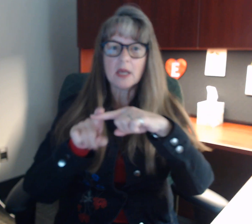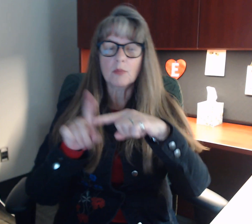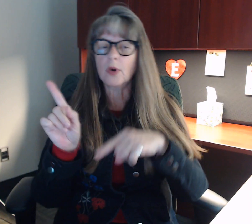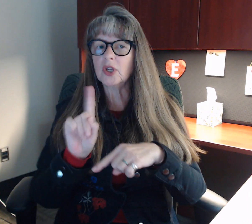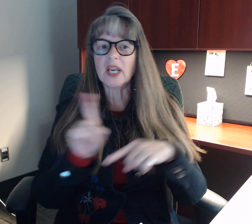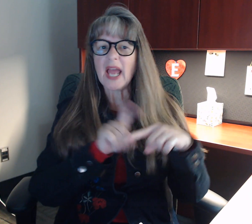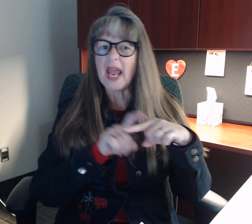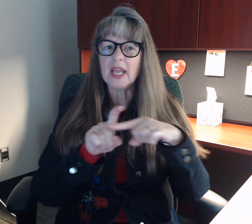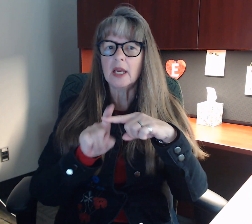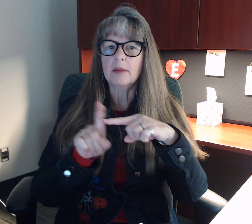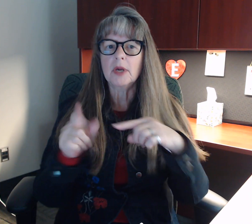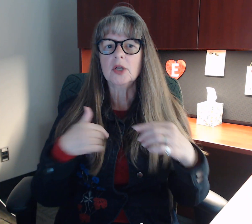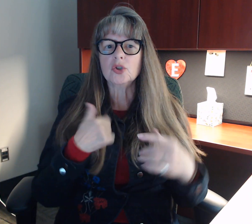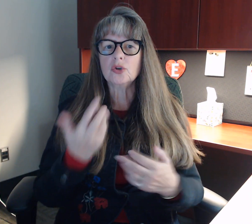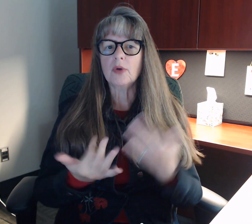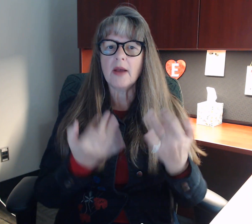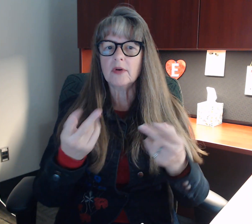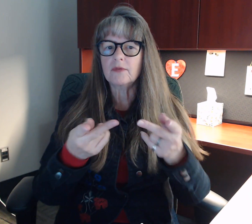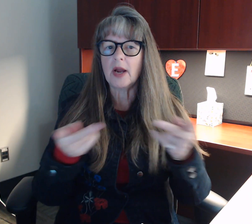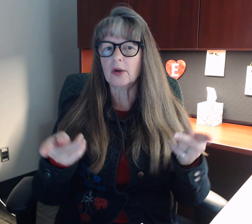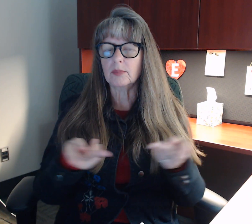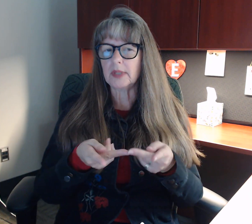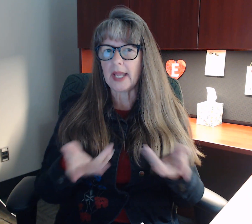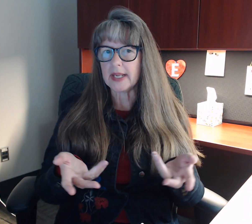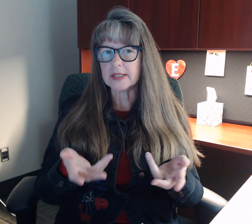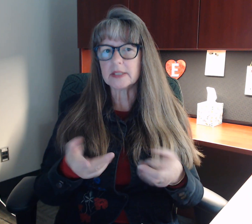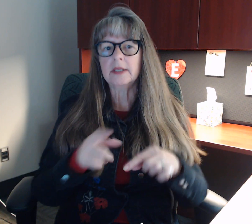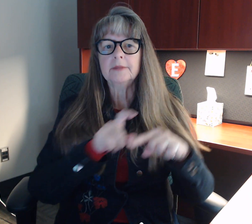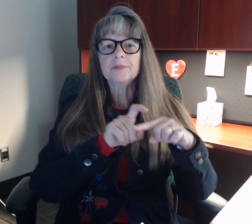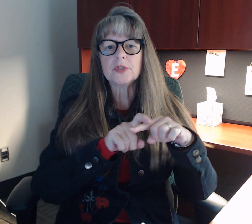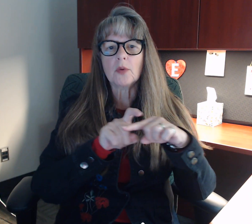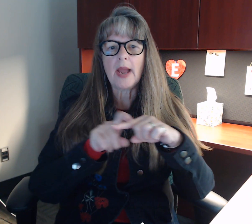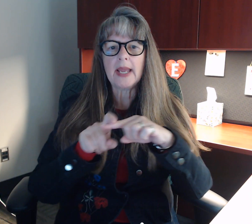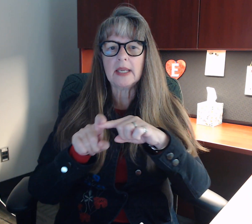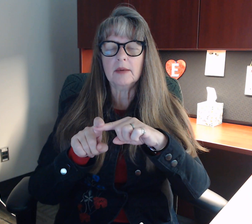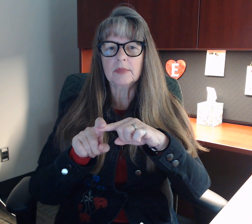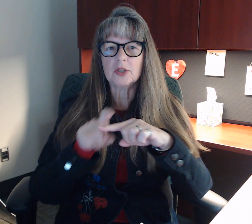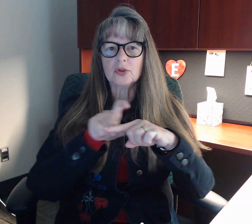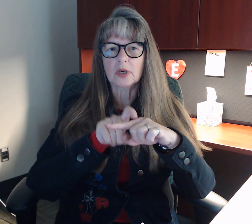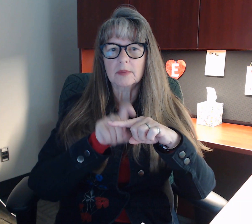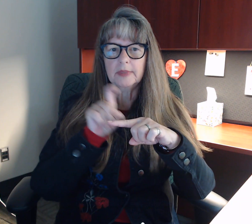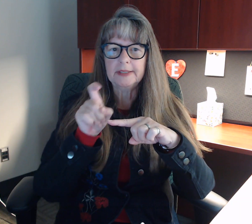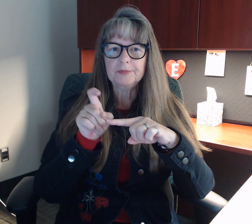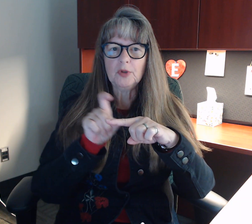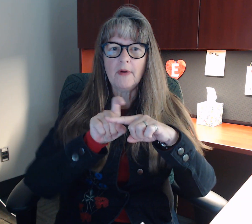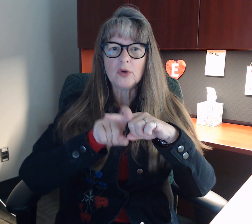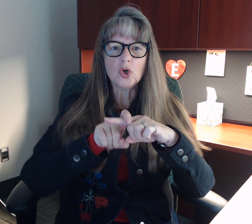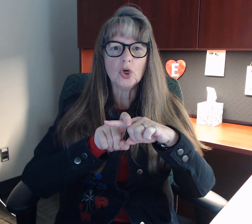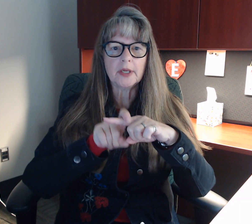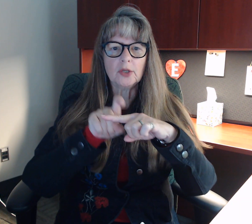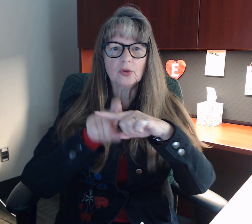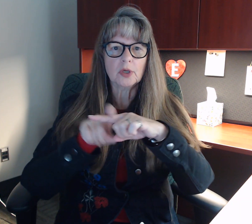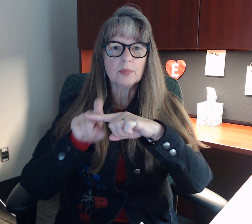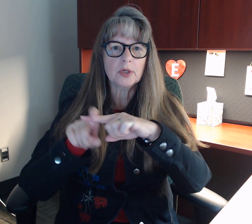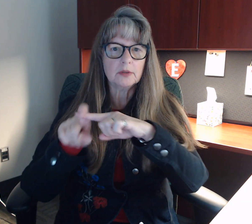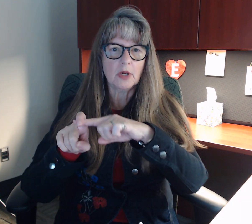Where are you going to hang them? Do you have a fireplace? So hang them, because you're going to, you have the hook and you're going to put it on